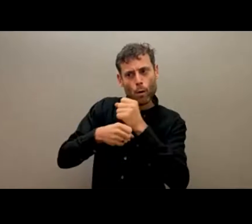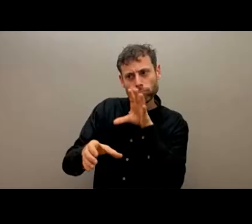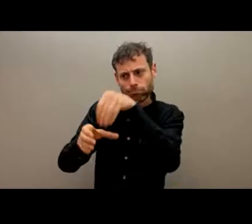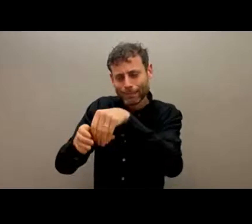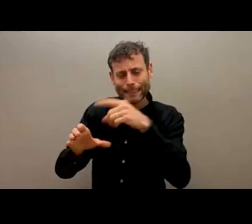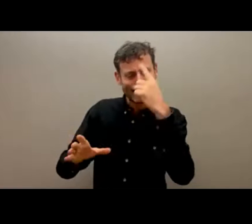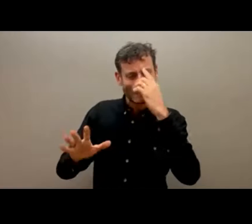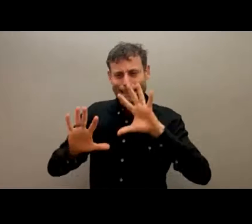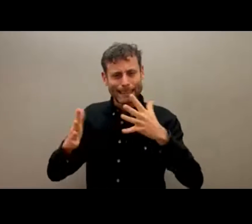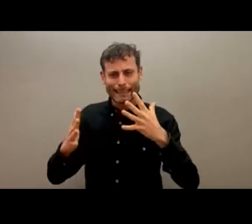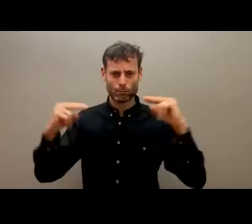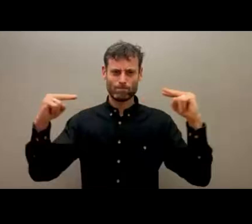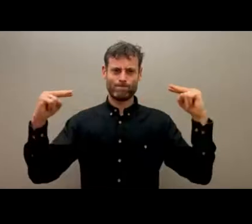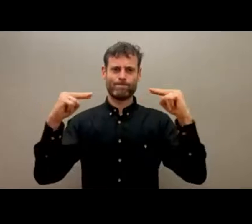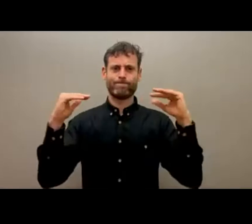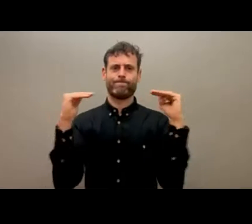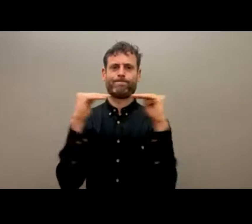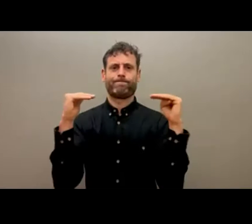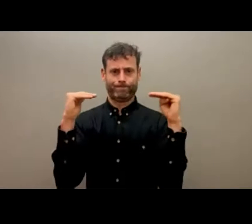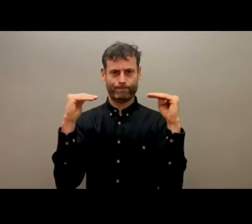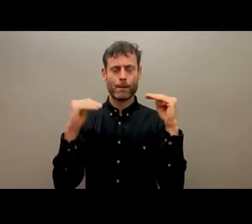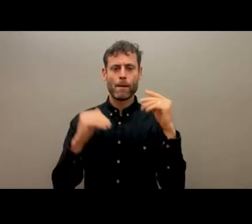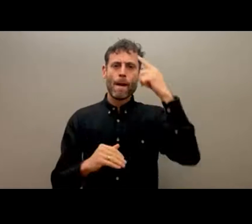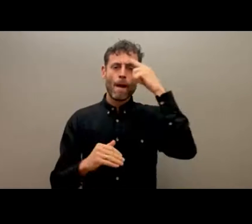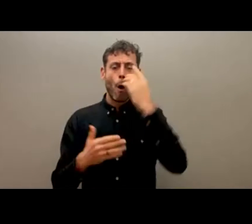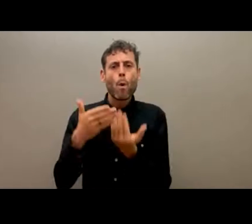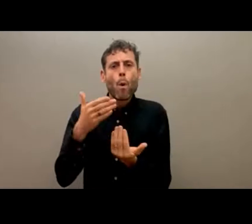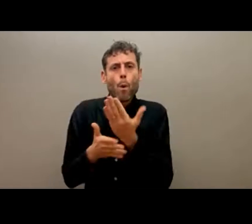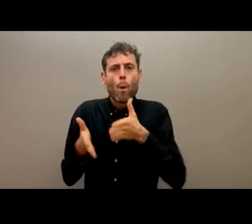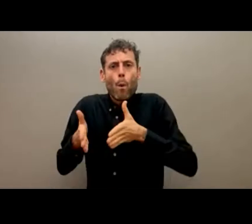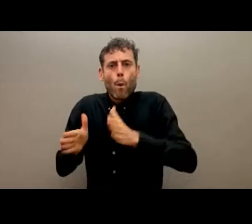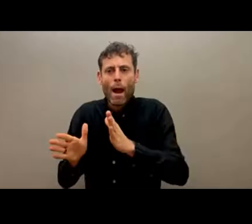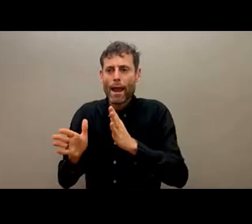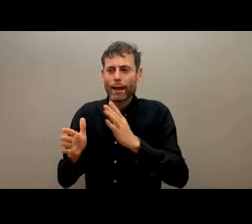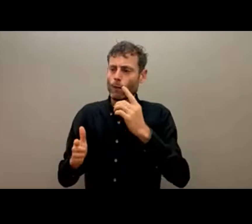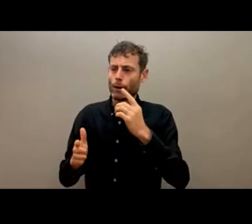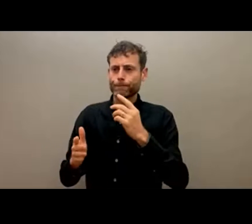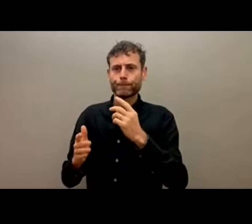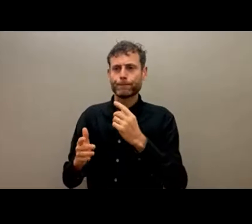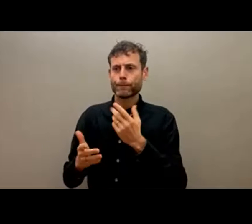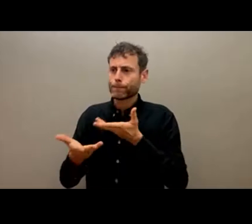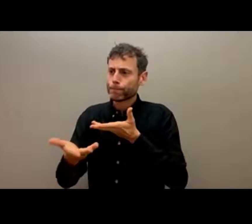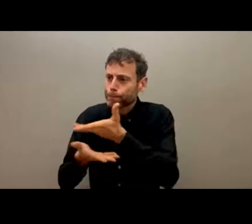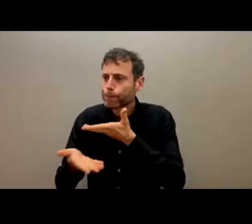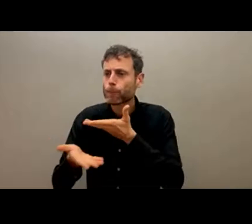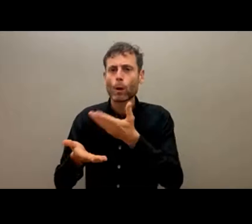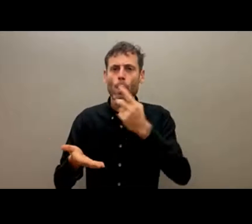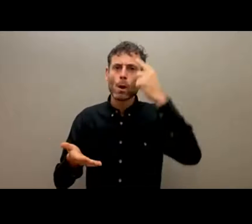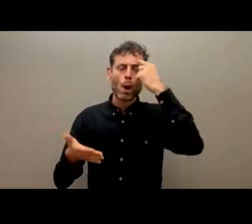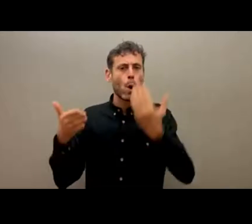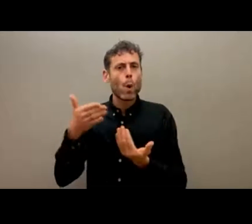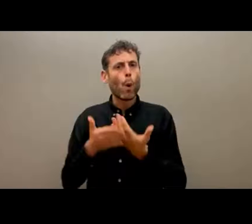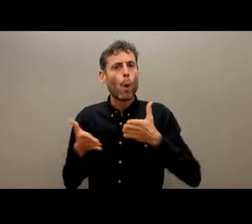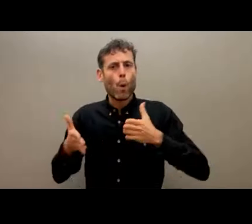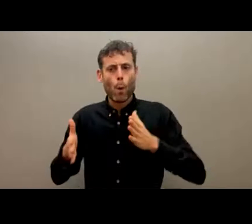to encourage new ways of thinking and new ways of working. So what we've seen, and again, we've